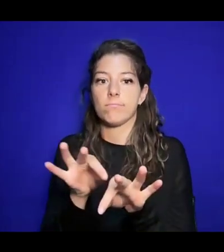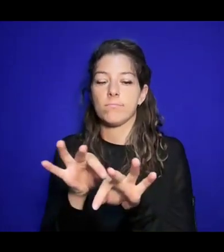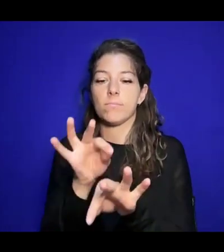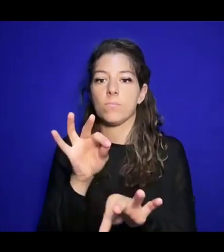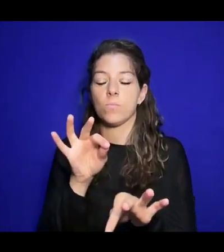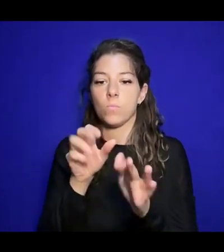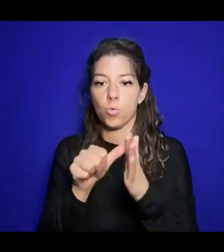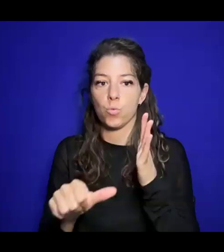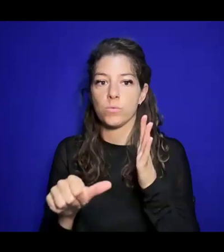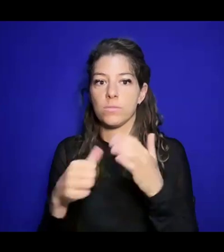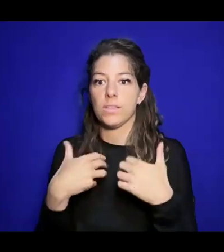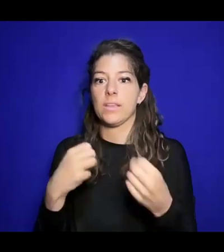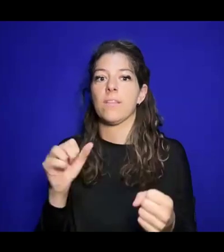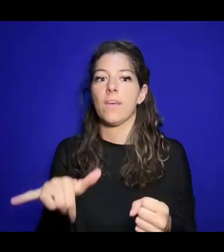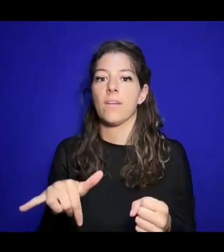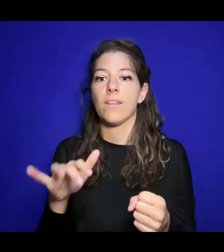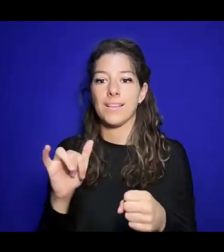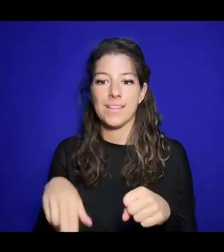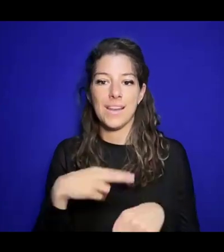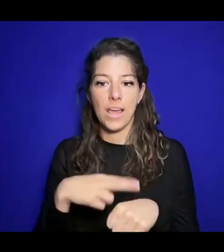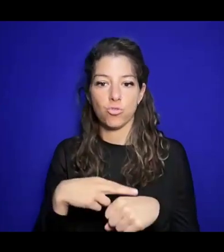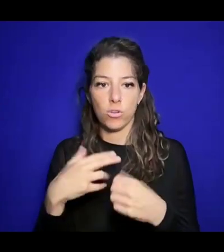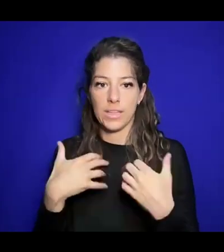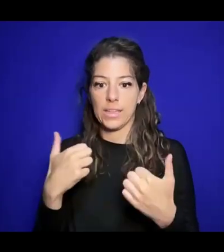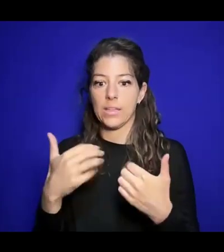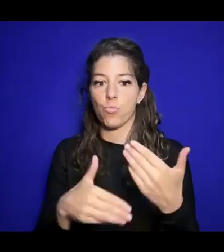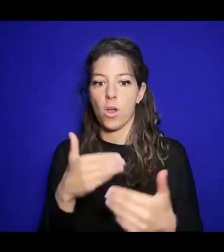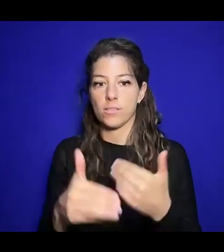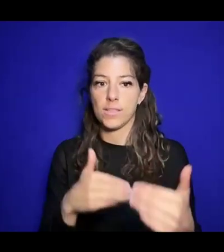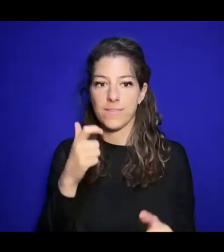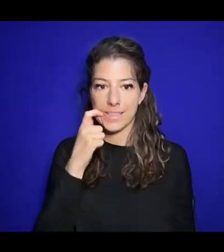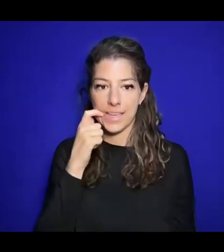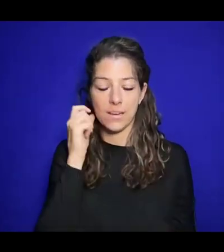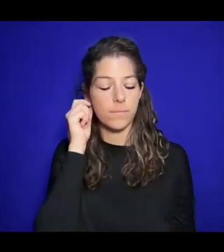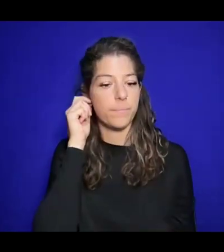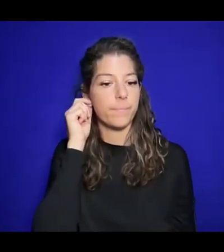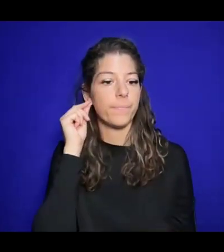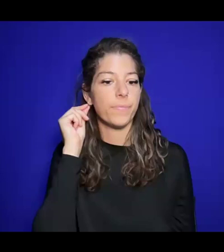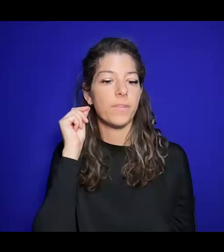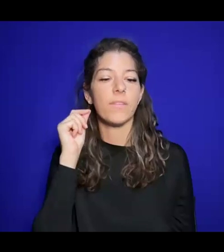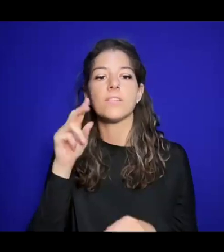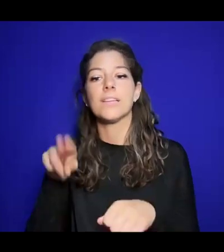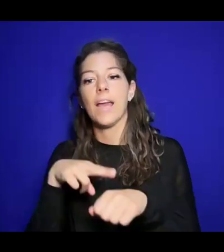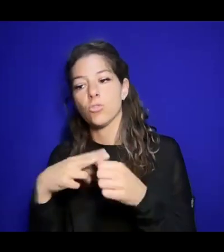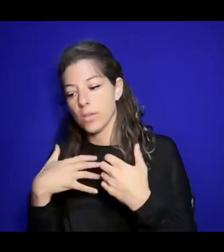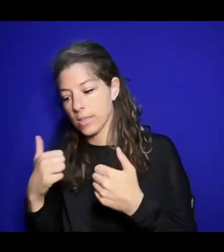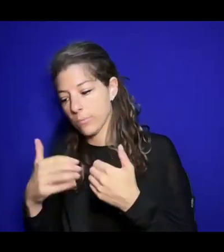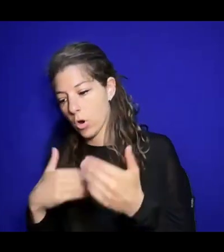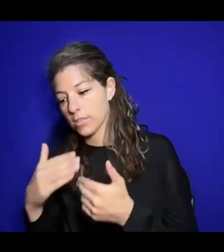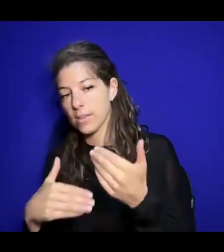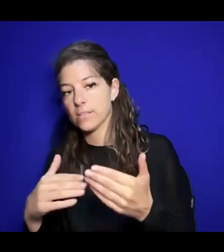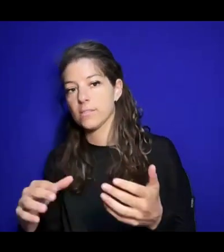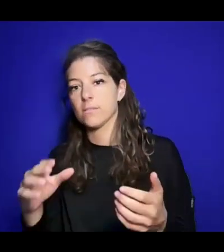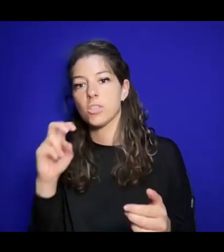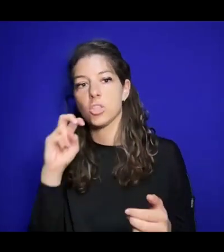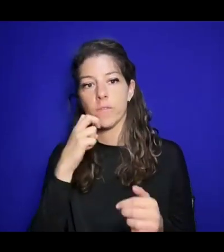to heal that wound. That's the natural healing process of skin. there's a natural healing process in the